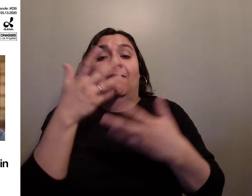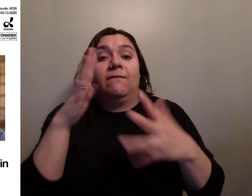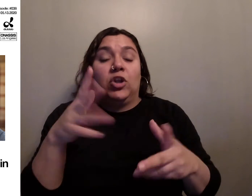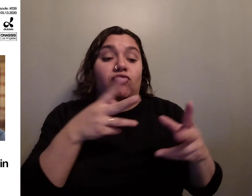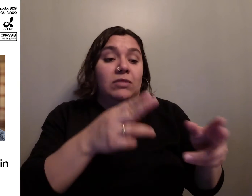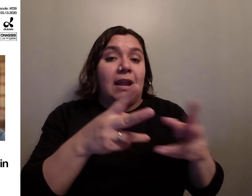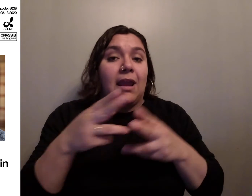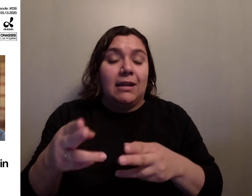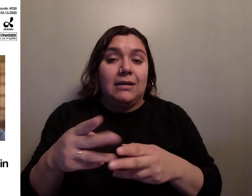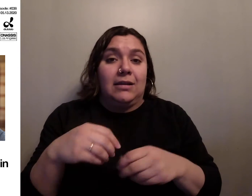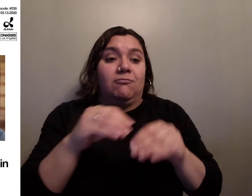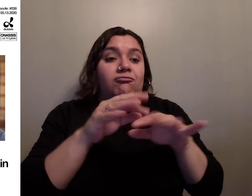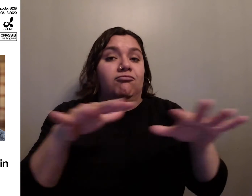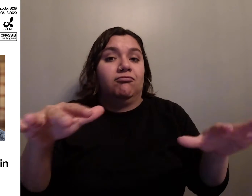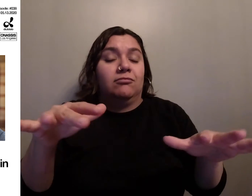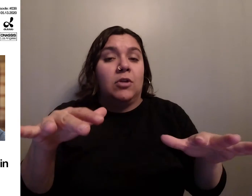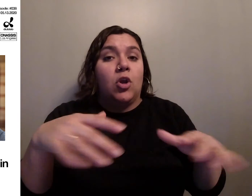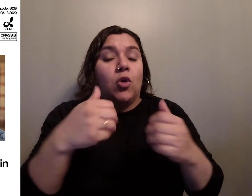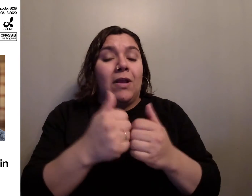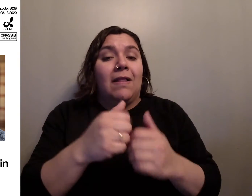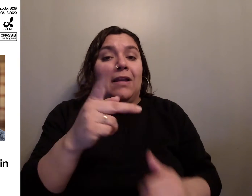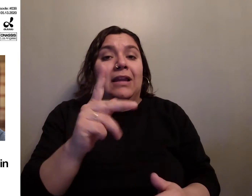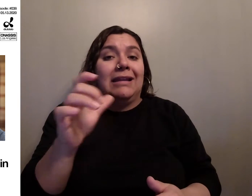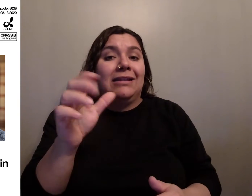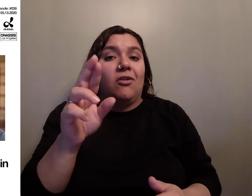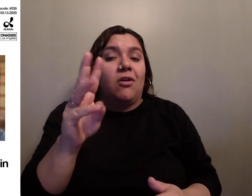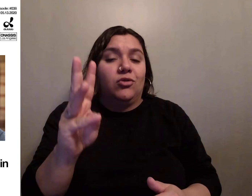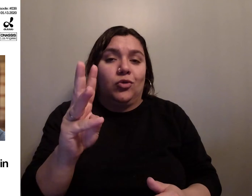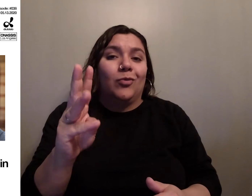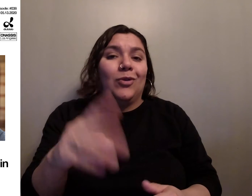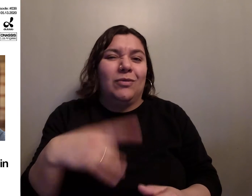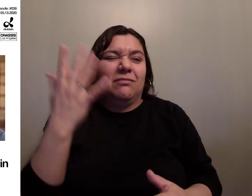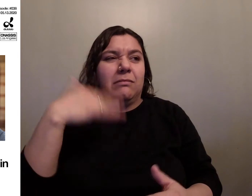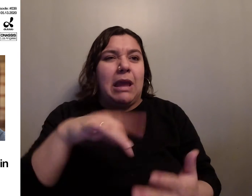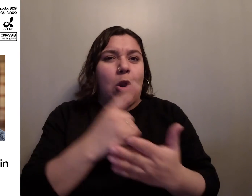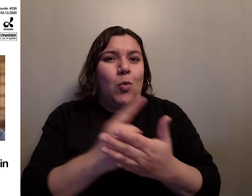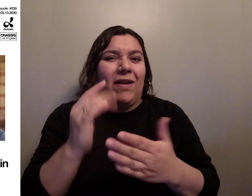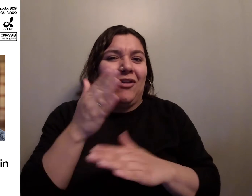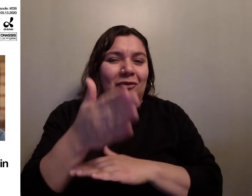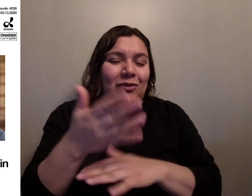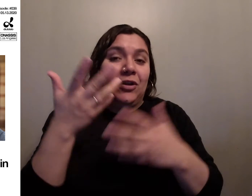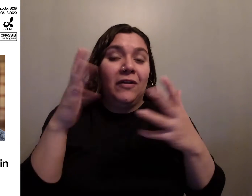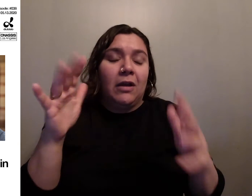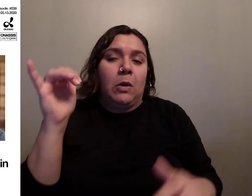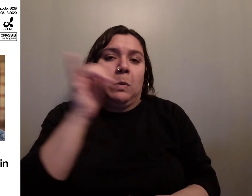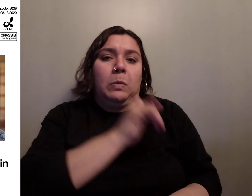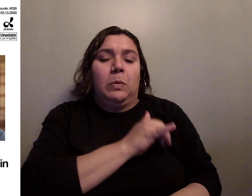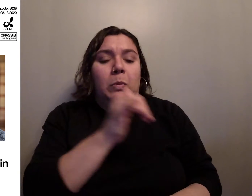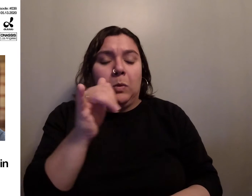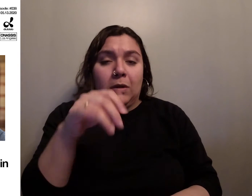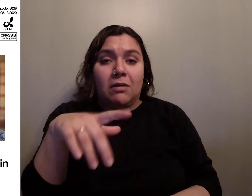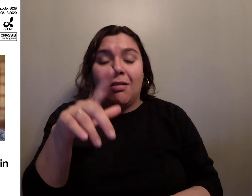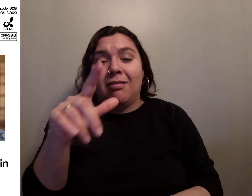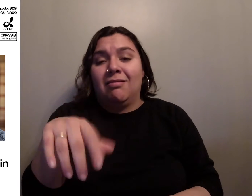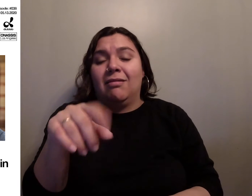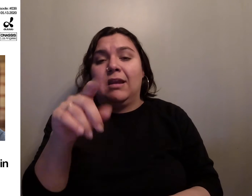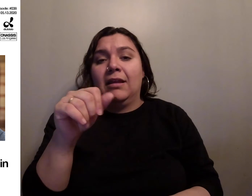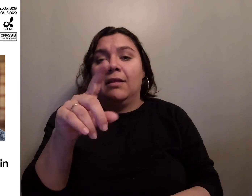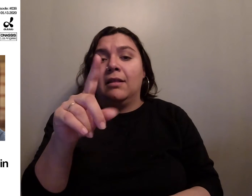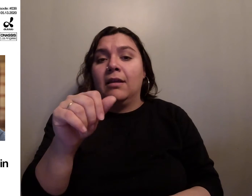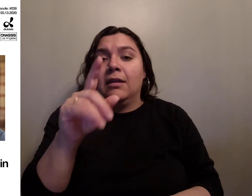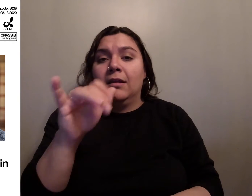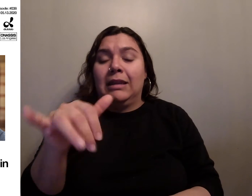did a 3-camera shoot and then edited the material and streamed it out with KCRW about a week later. And it